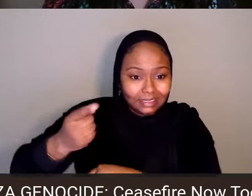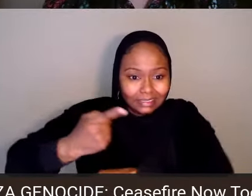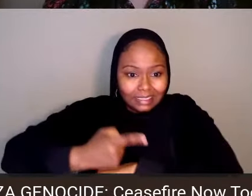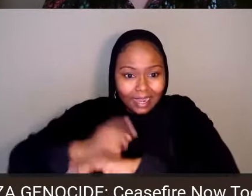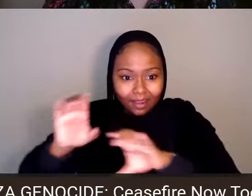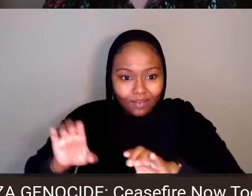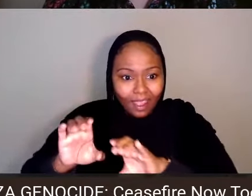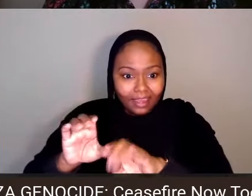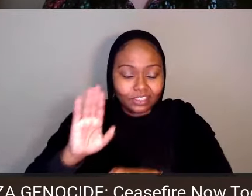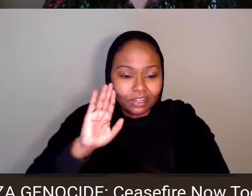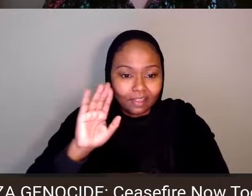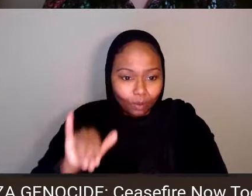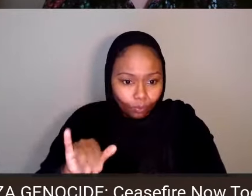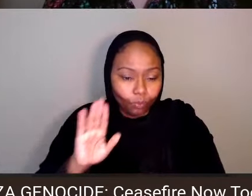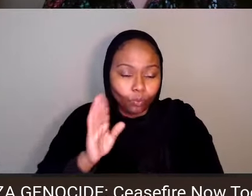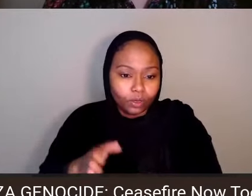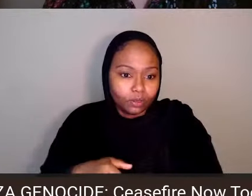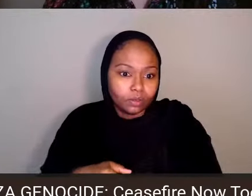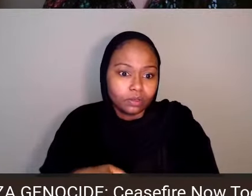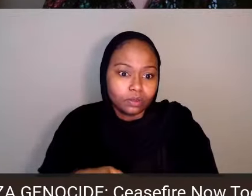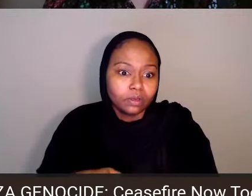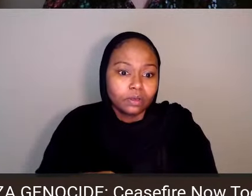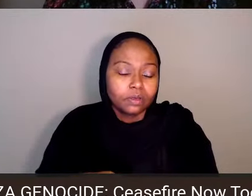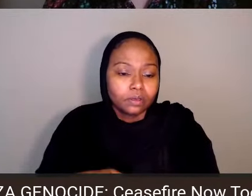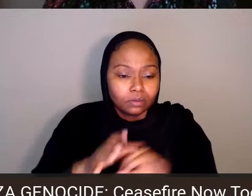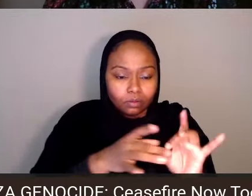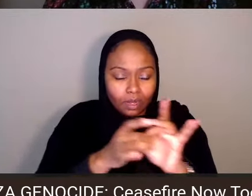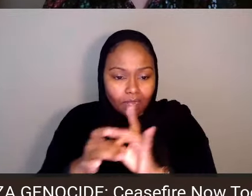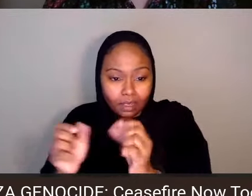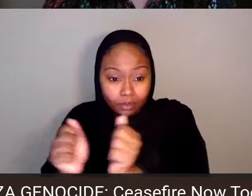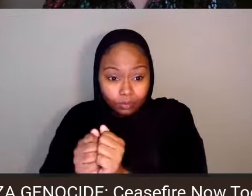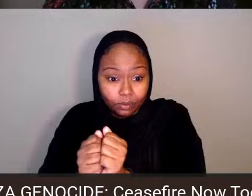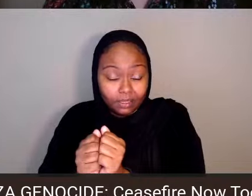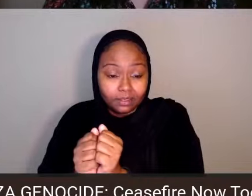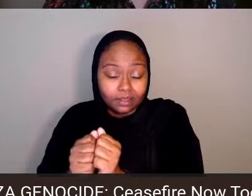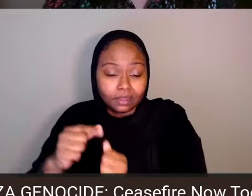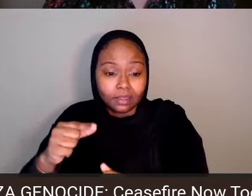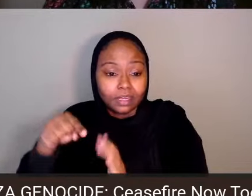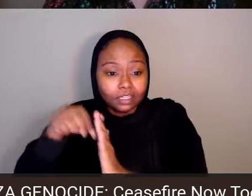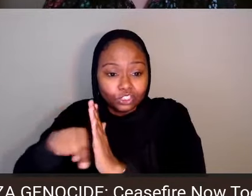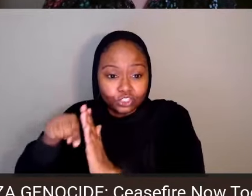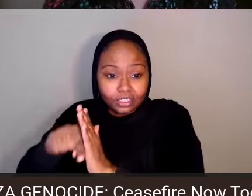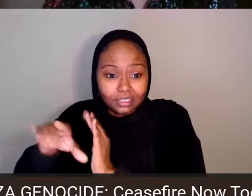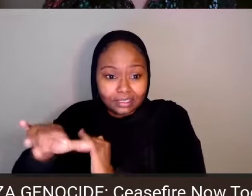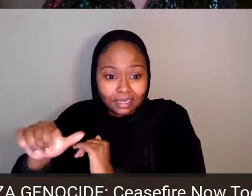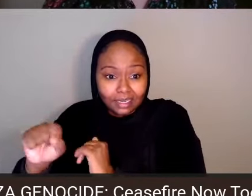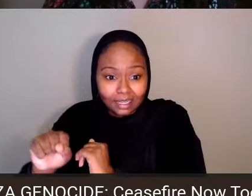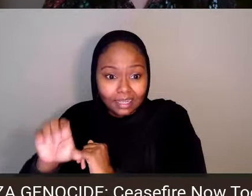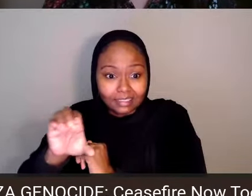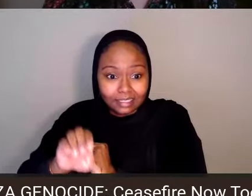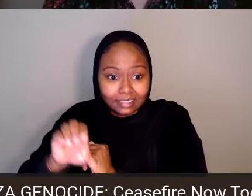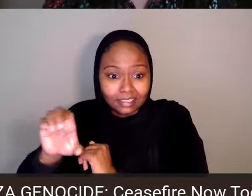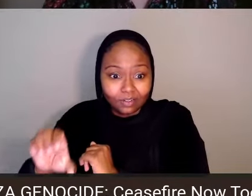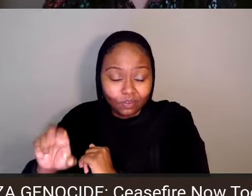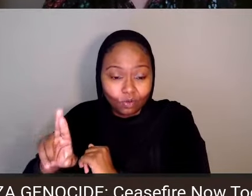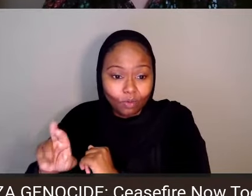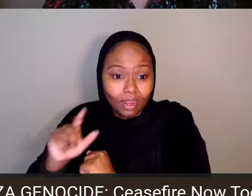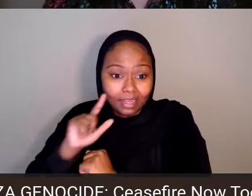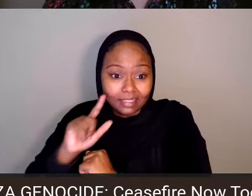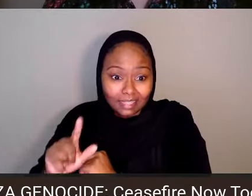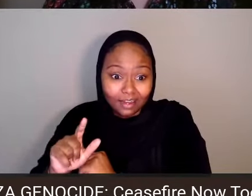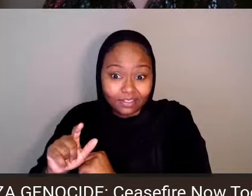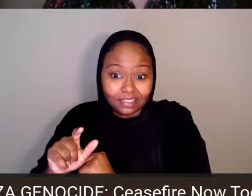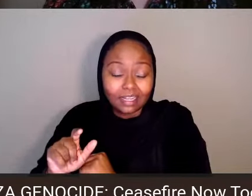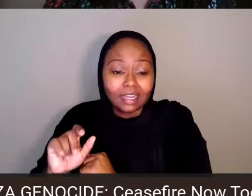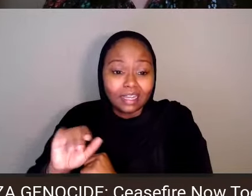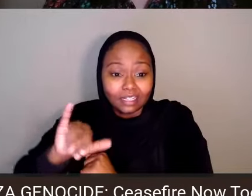that will coincide with the genocide case that the Center for Constitutional Rights is litigating. There's a hearing on